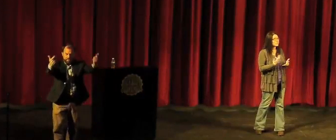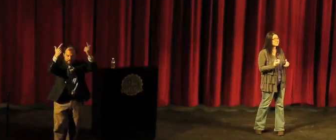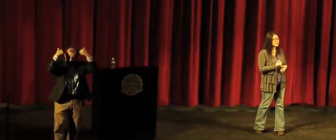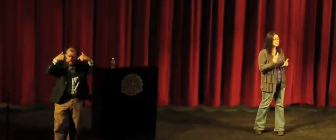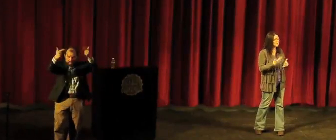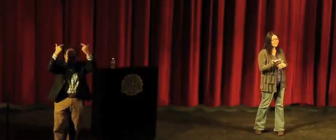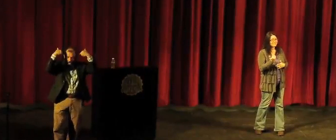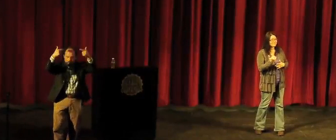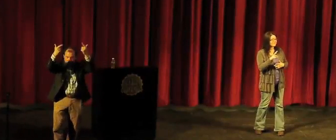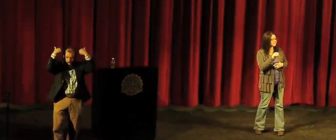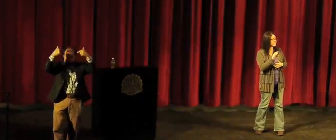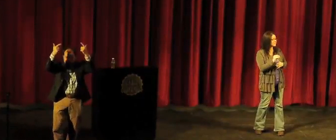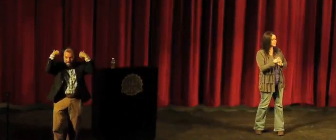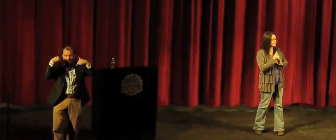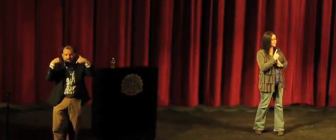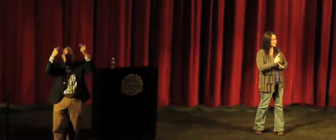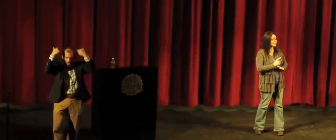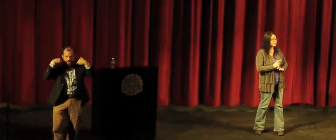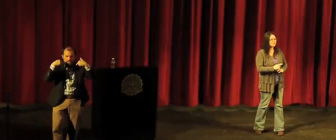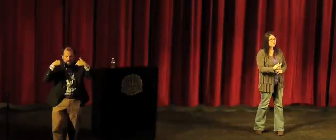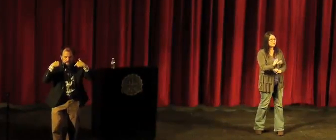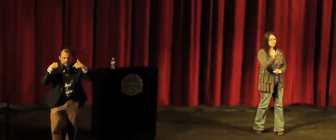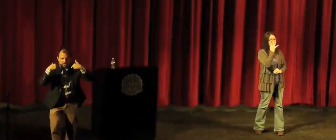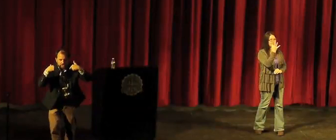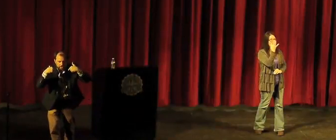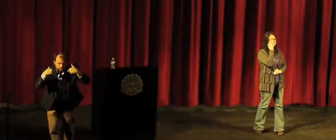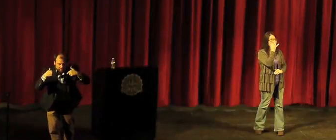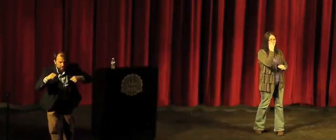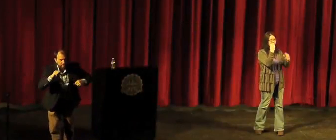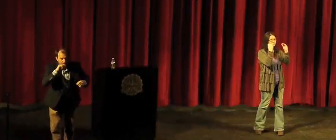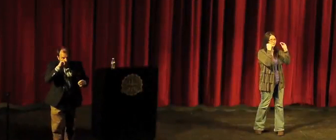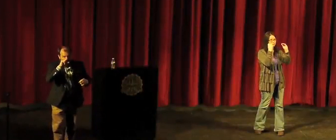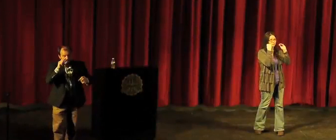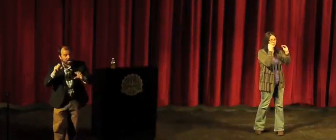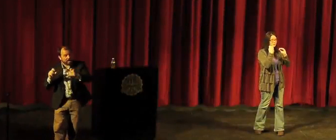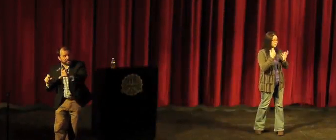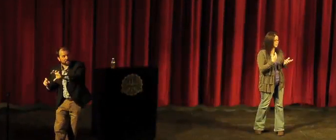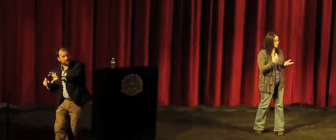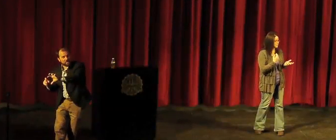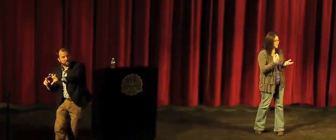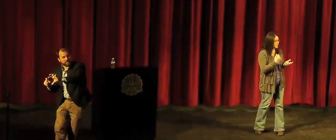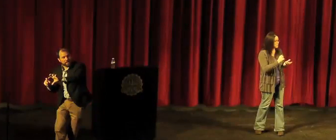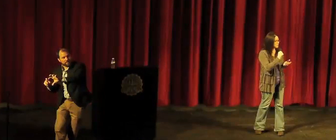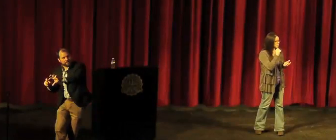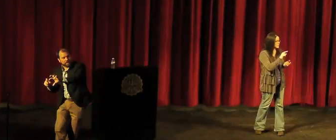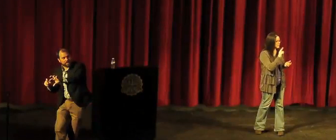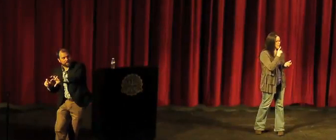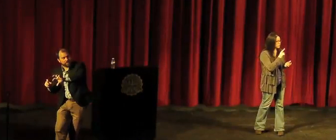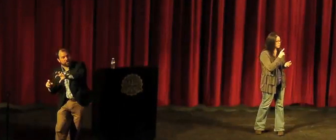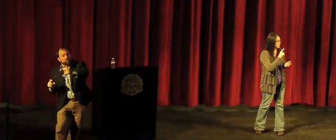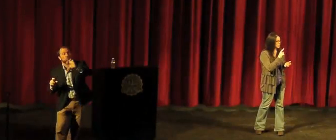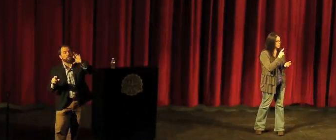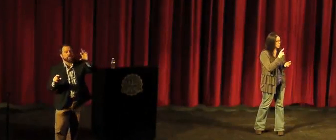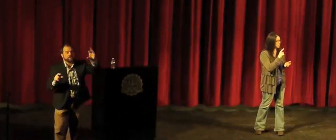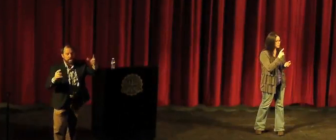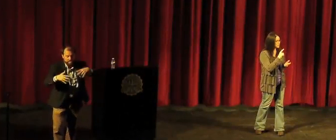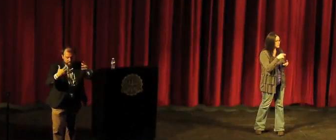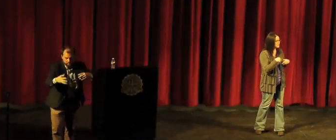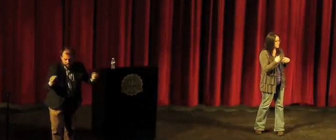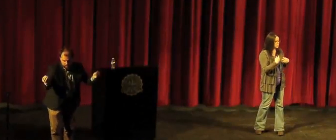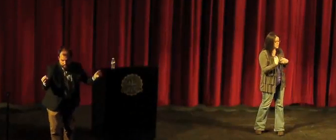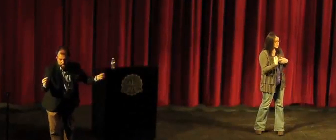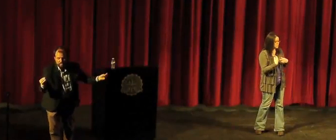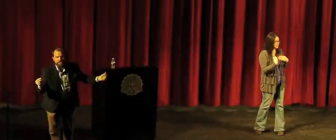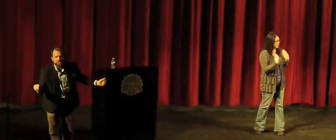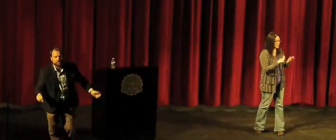and 50 minutes of didactic deposition, and is not actually governed by the story of the